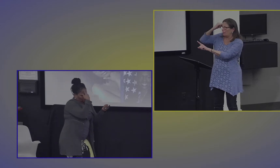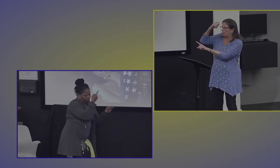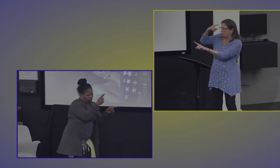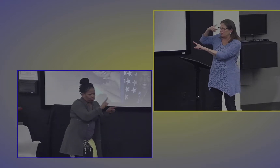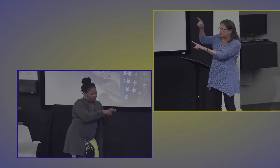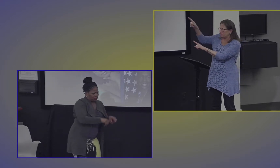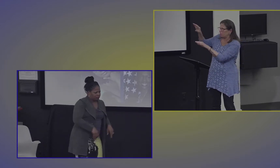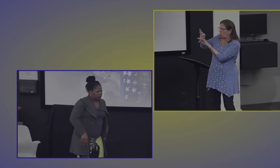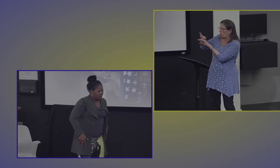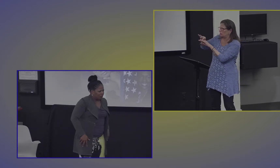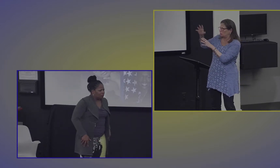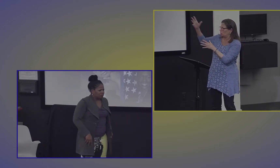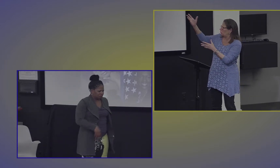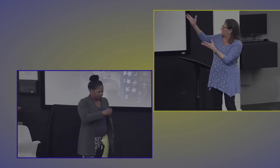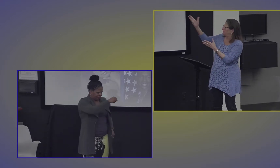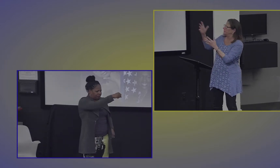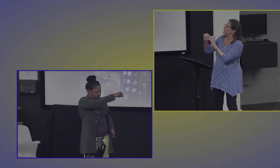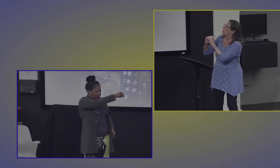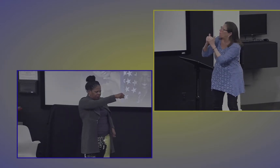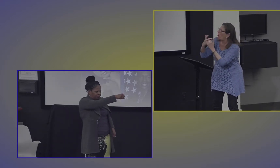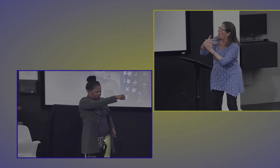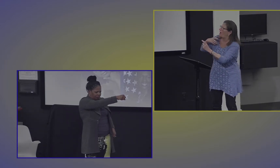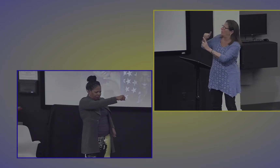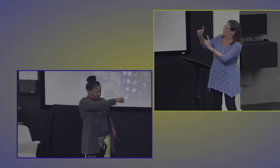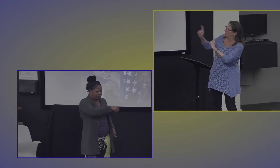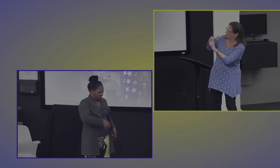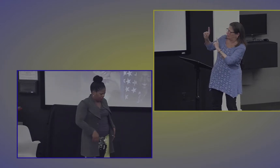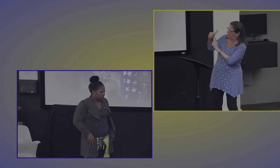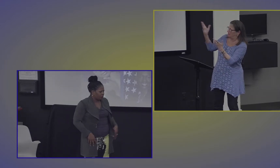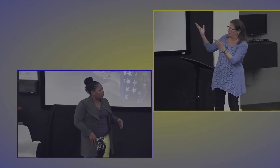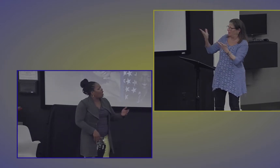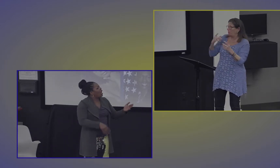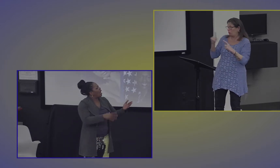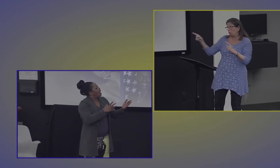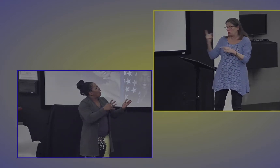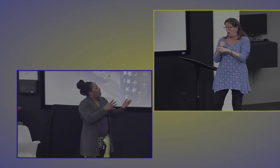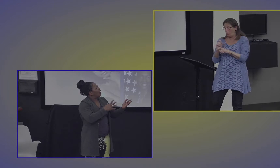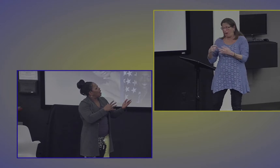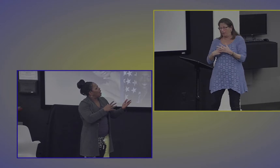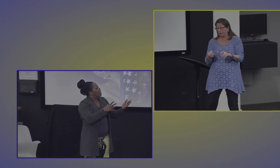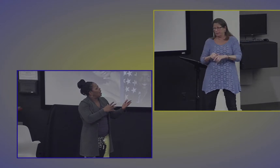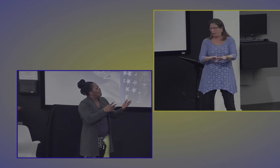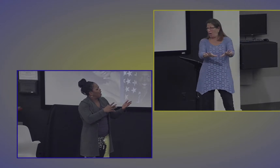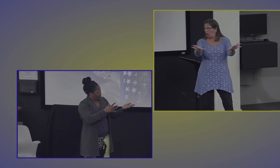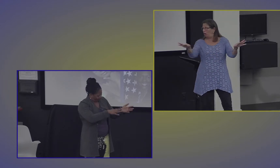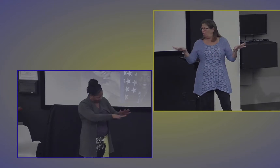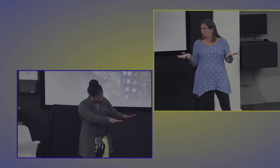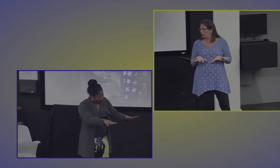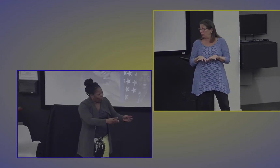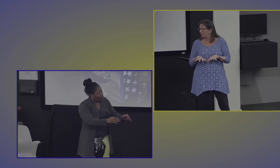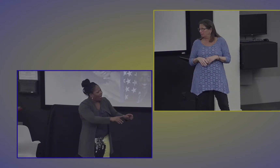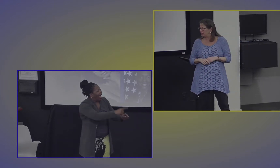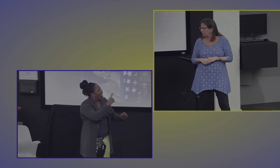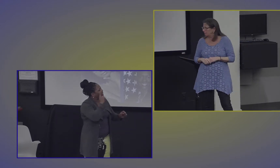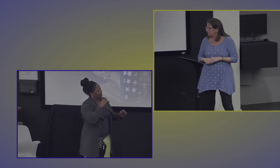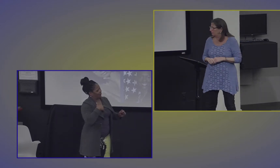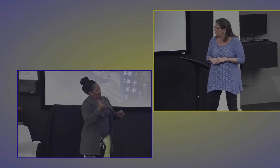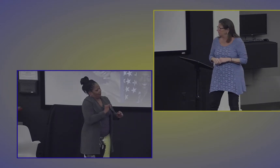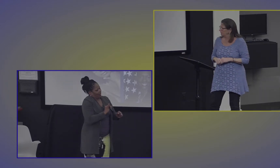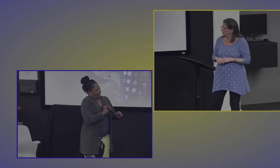And I think that they do need to be included in the conversation. Somehow we need to invite them into the dialogue. But